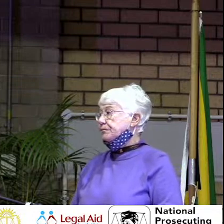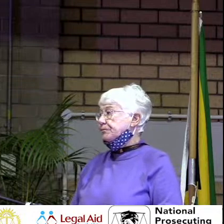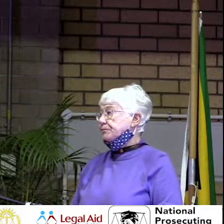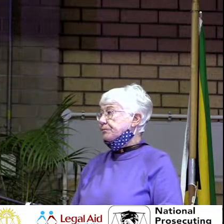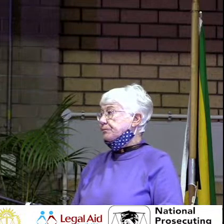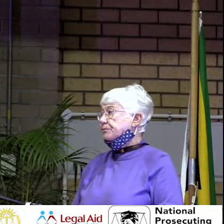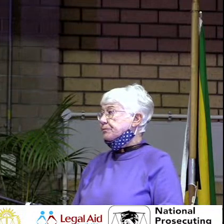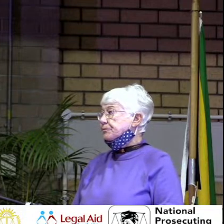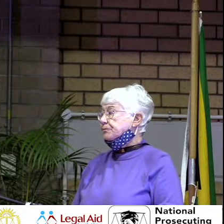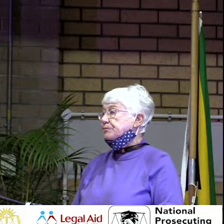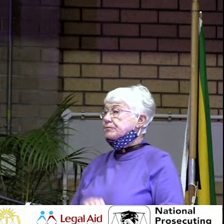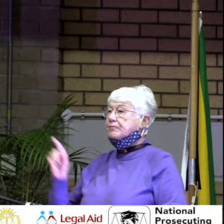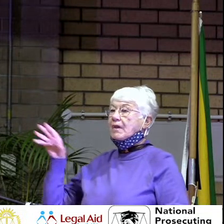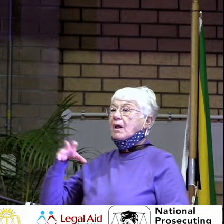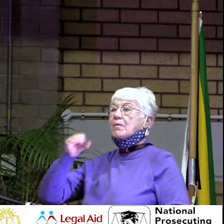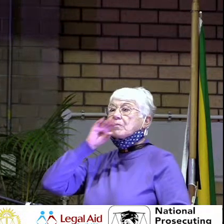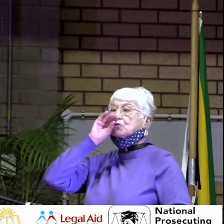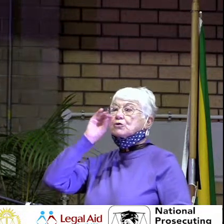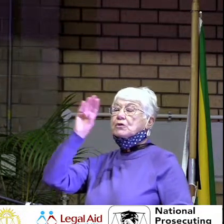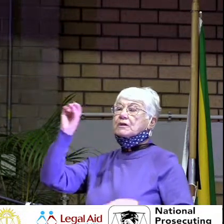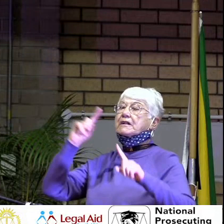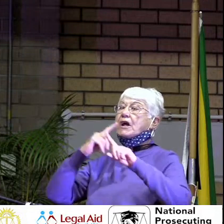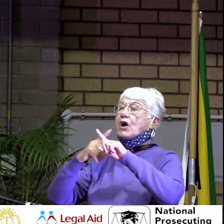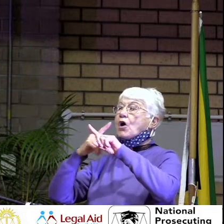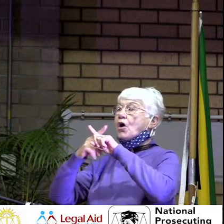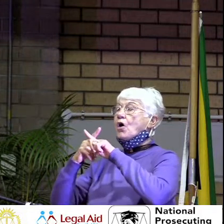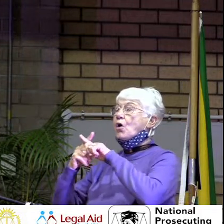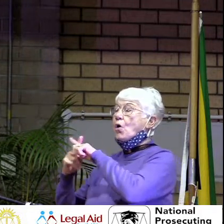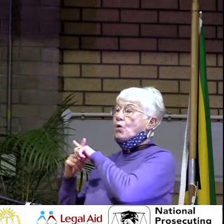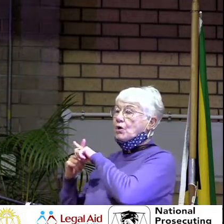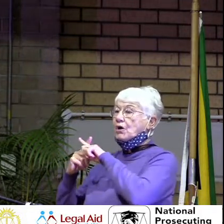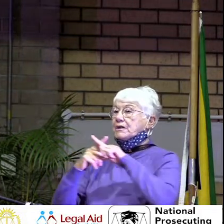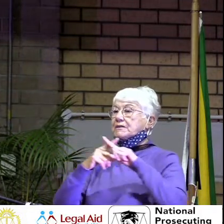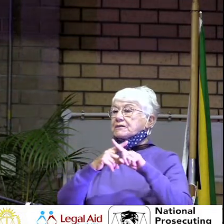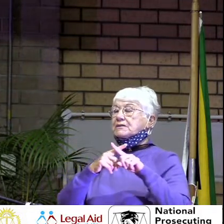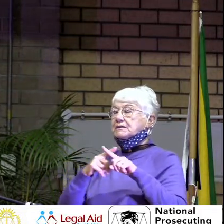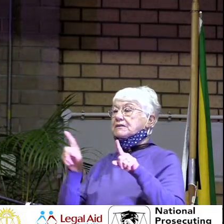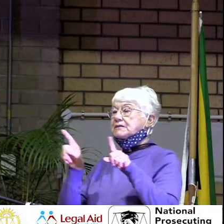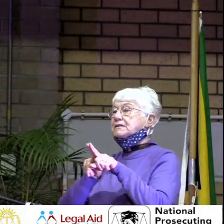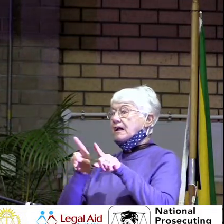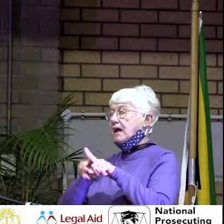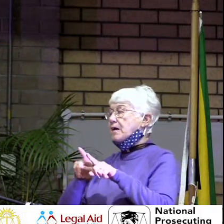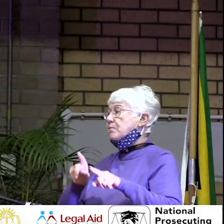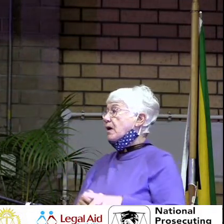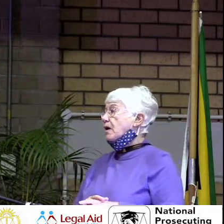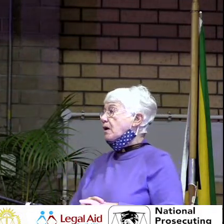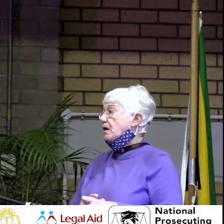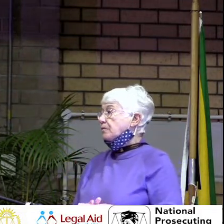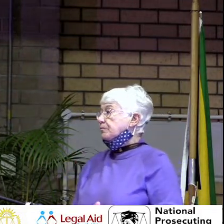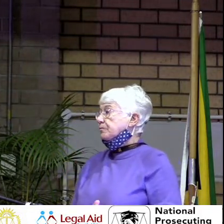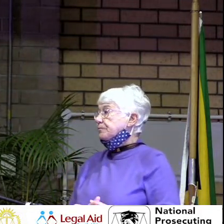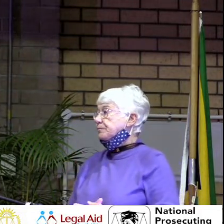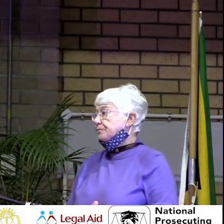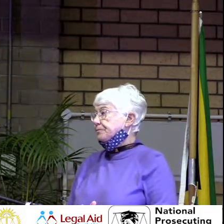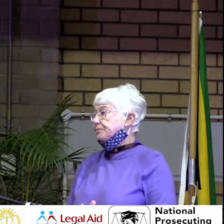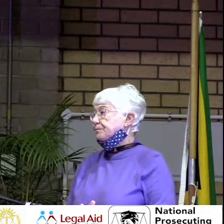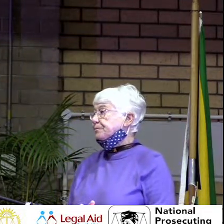i-community nayo izasinceda by making it a point that our efforts are